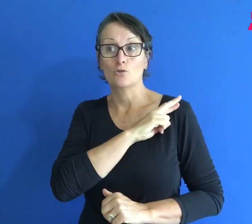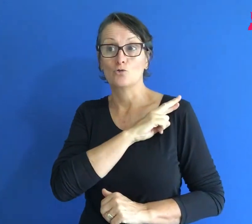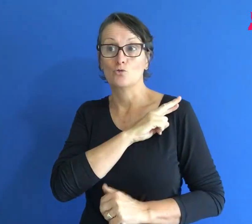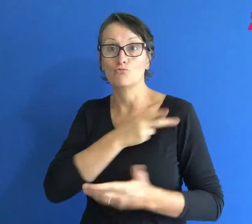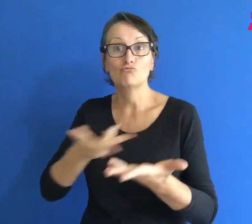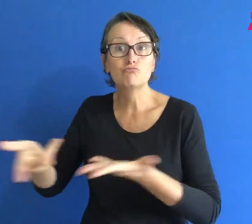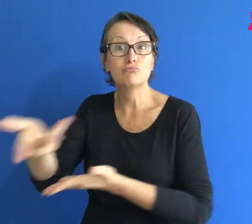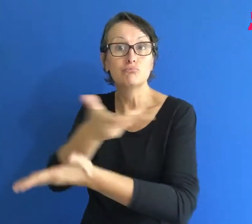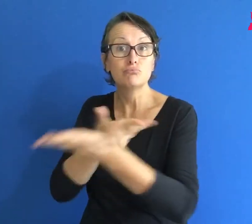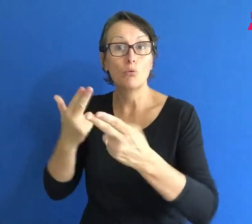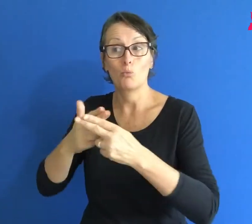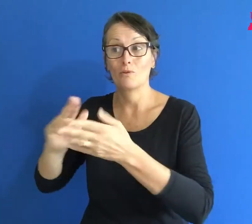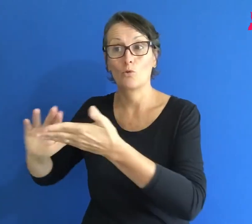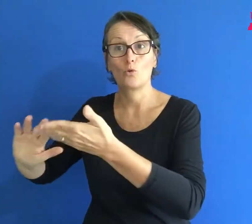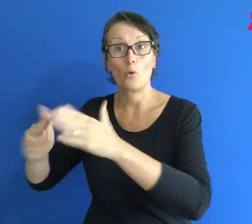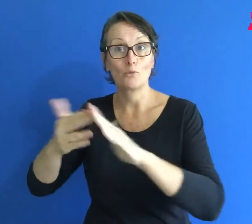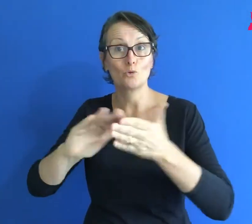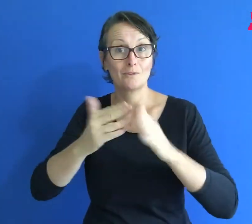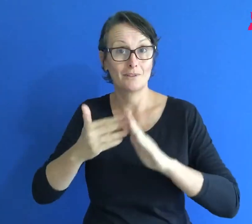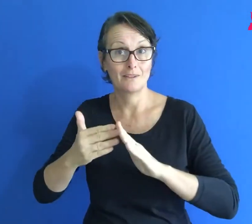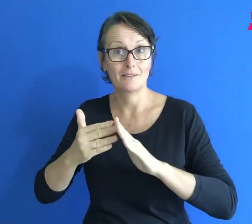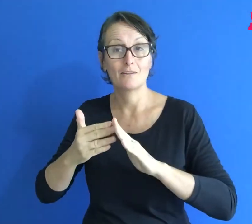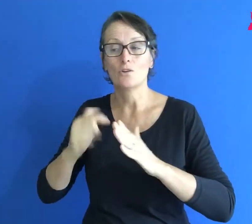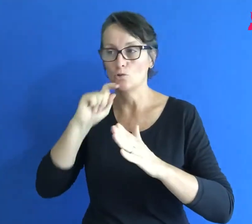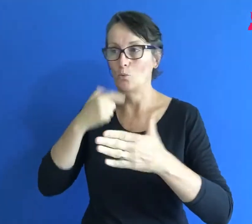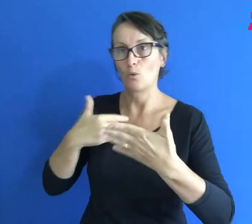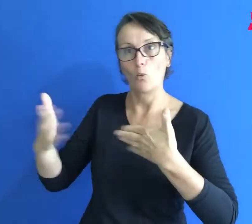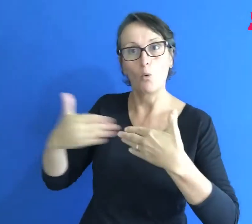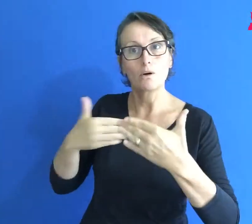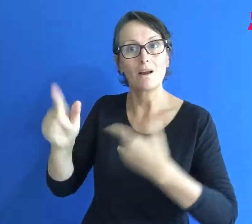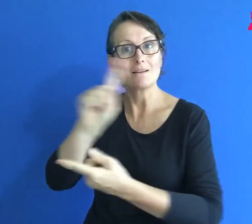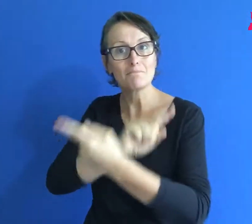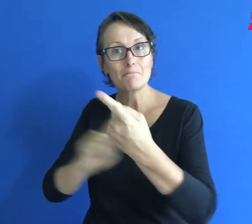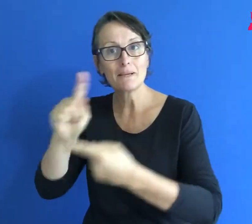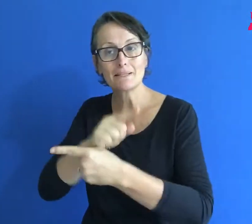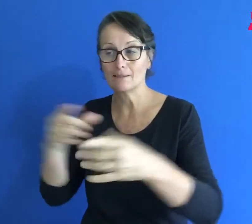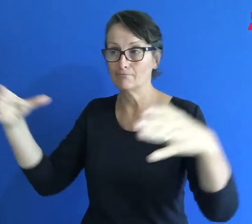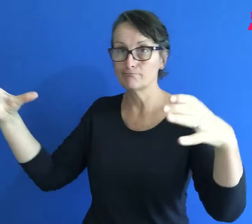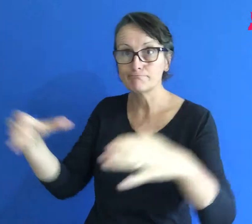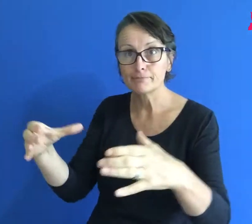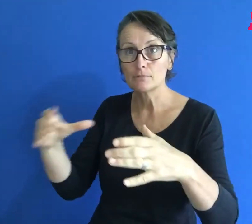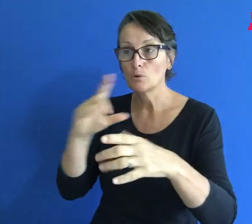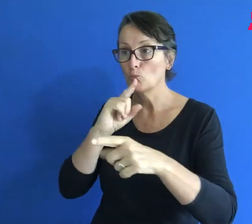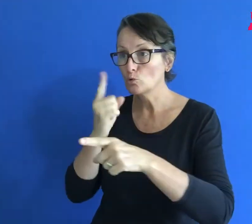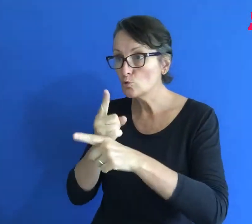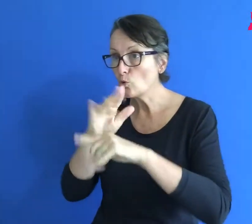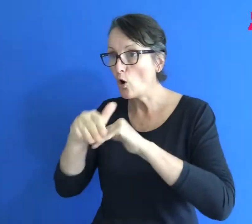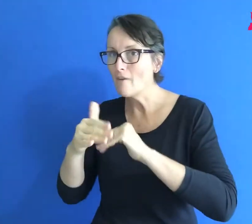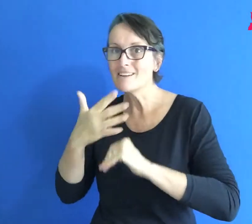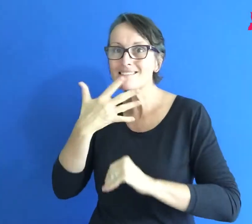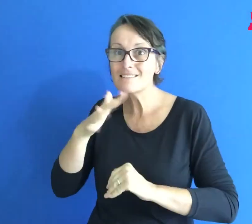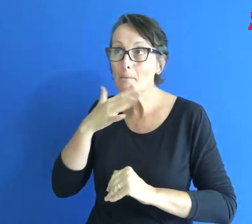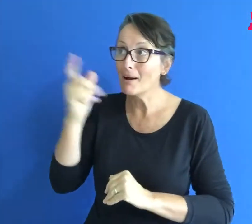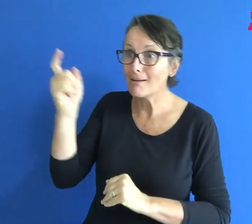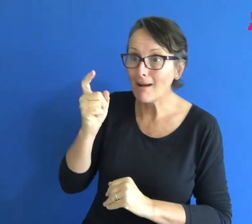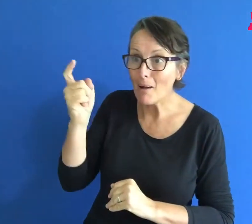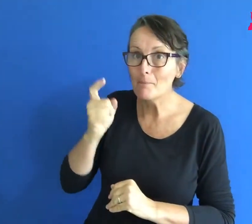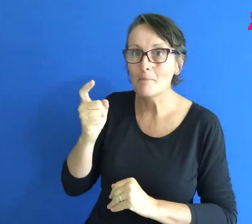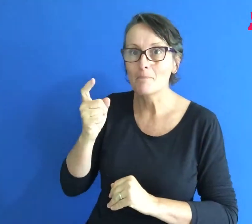with the face-to-face meetings with communities, holding groups to talk about fire risk, particularly leading into summers. Each year you'd sort of